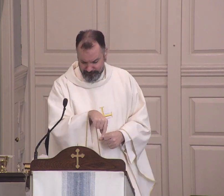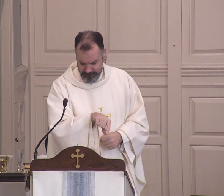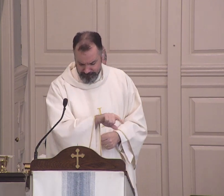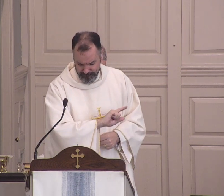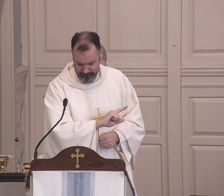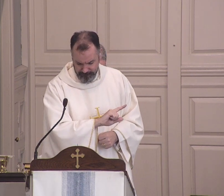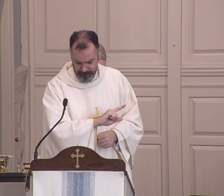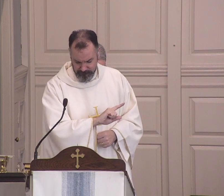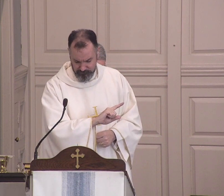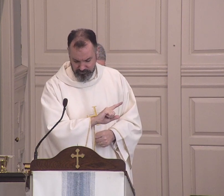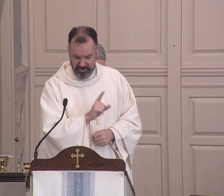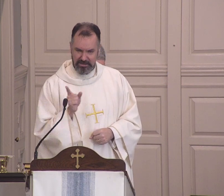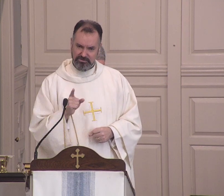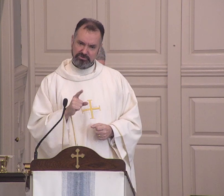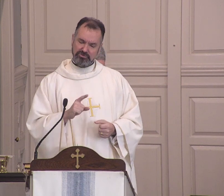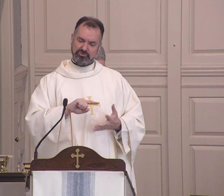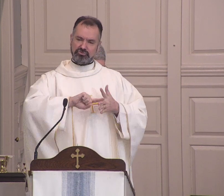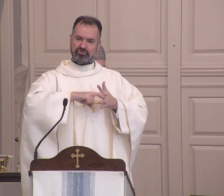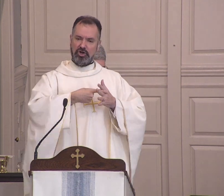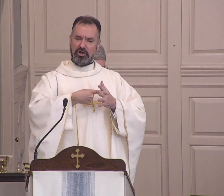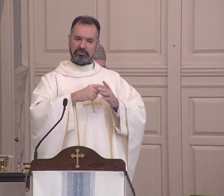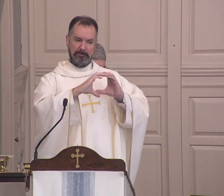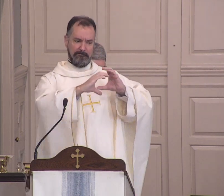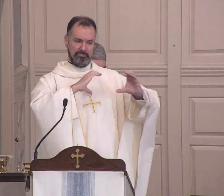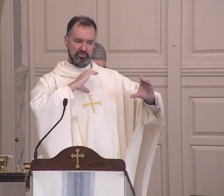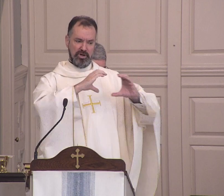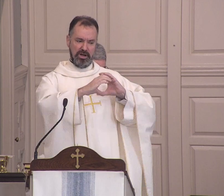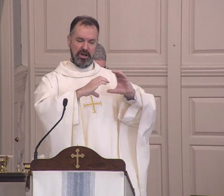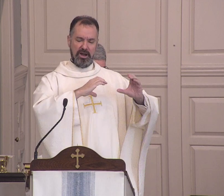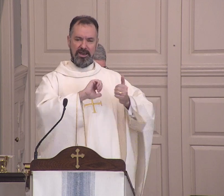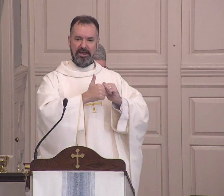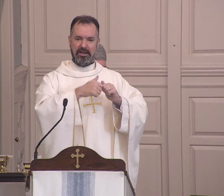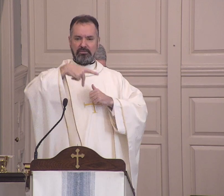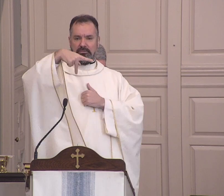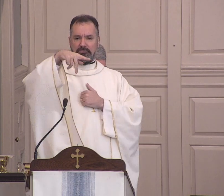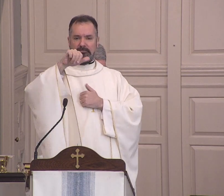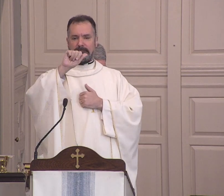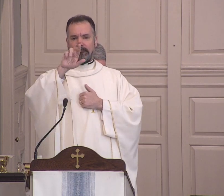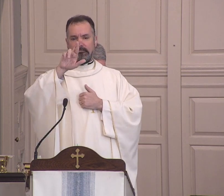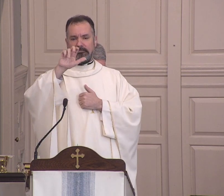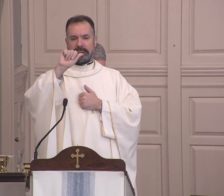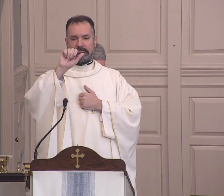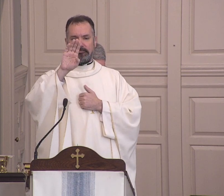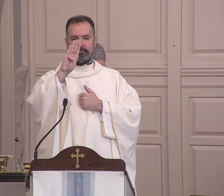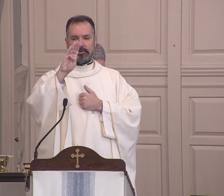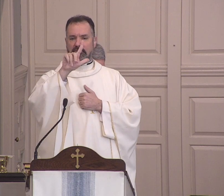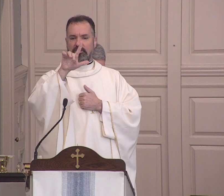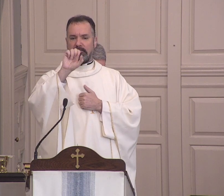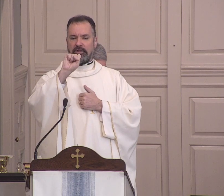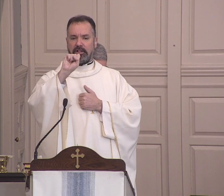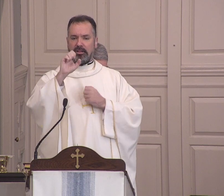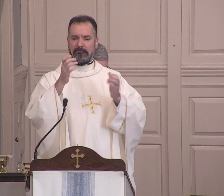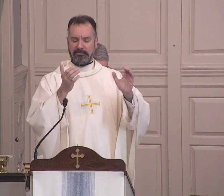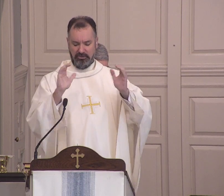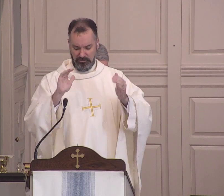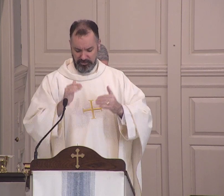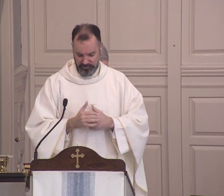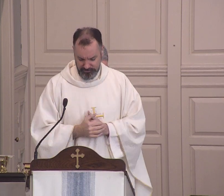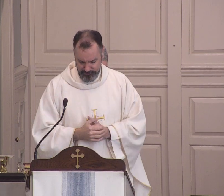Summoning them, he began to speak to them in parables.